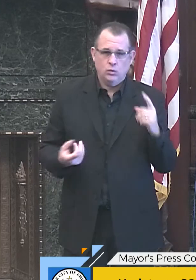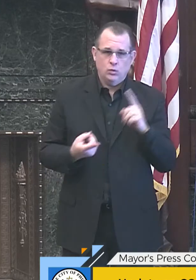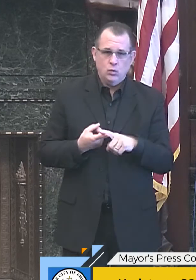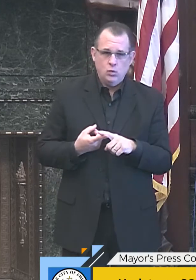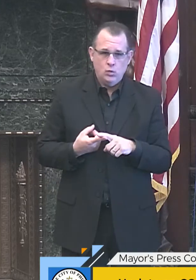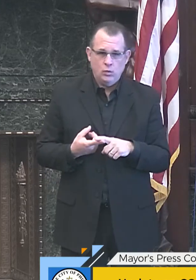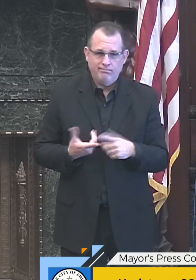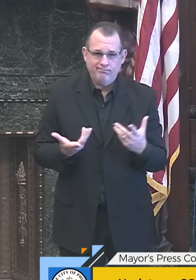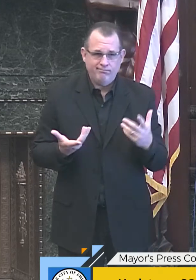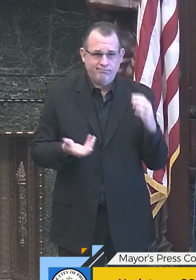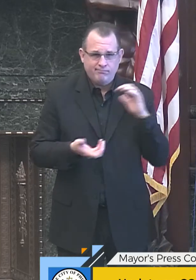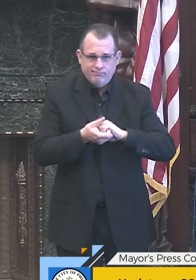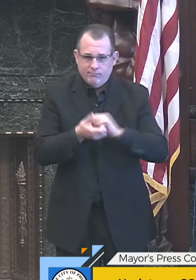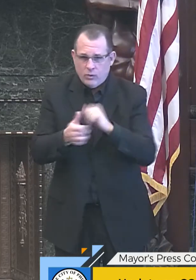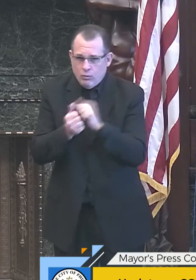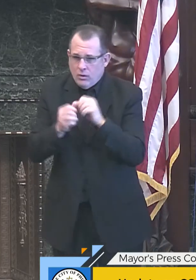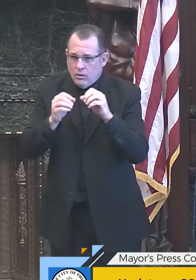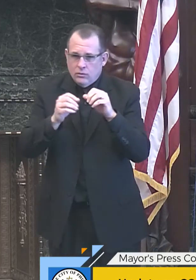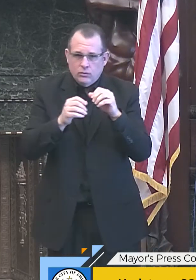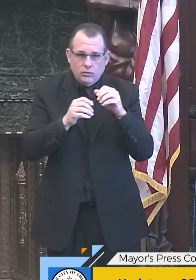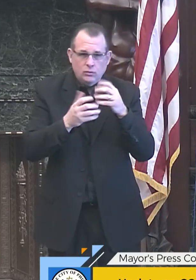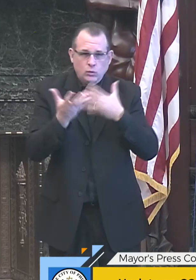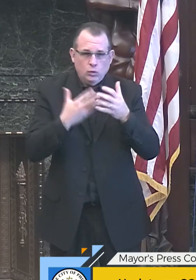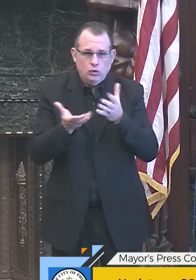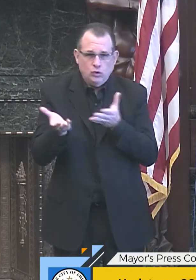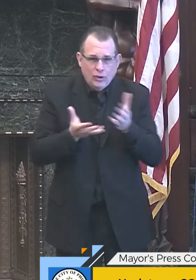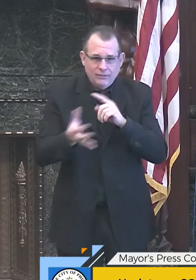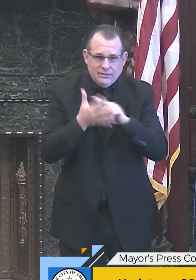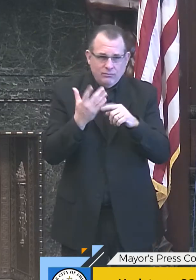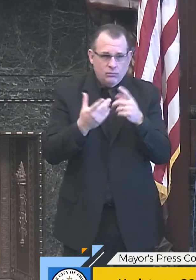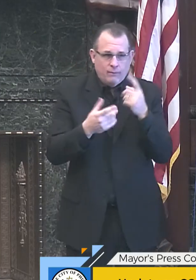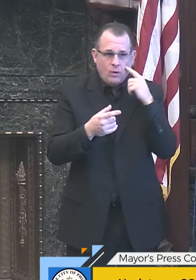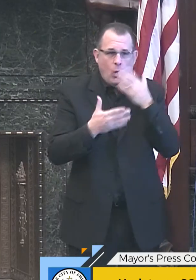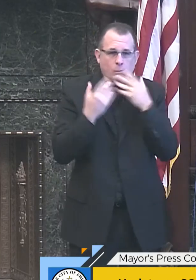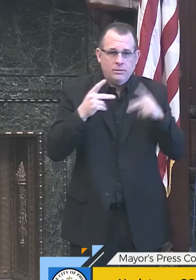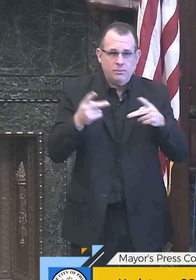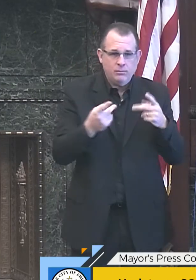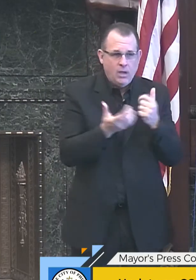service providers to protect our homeless and unsheltered.